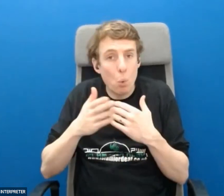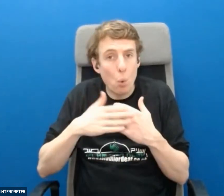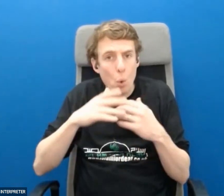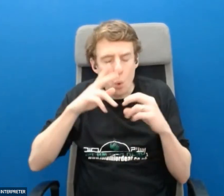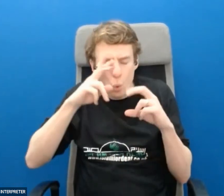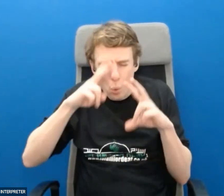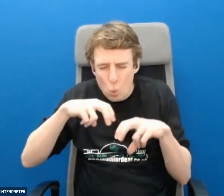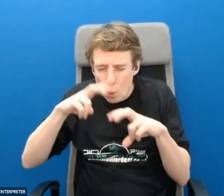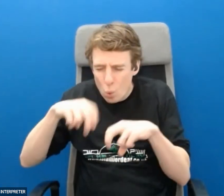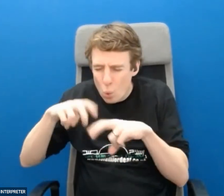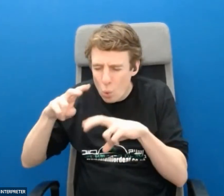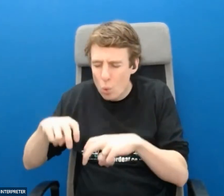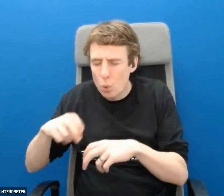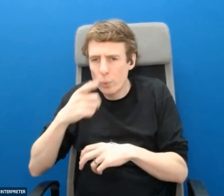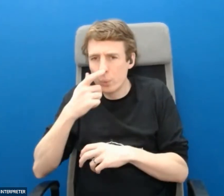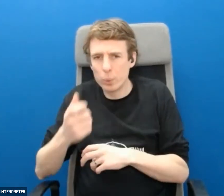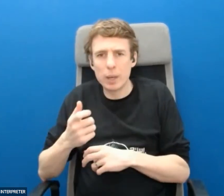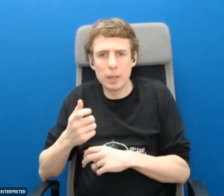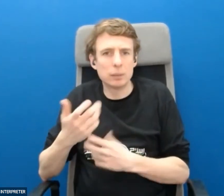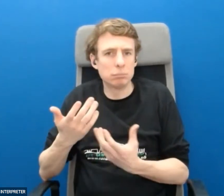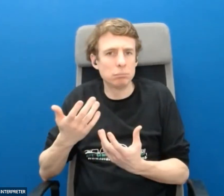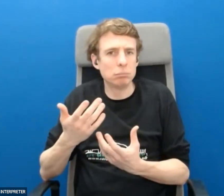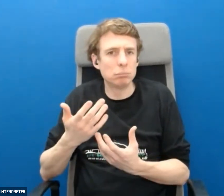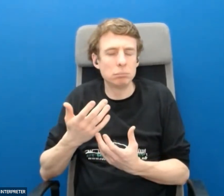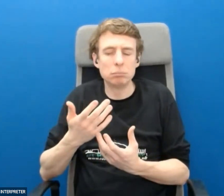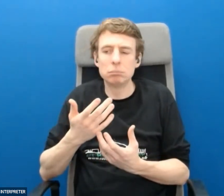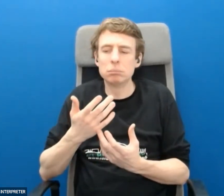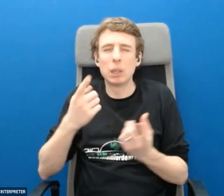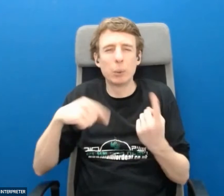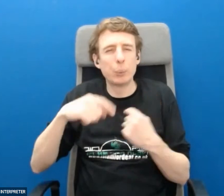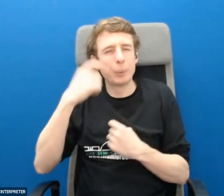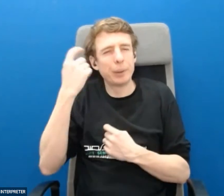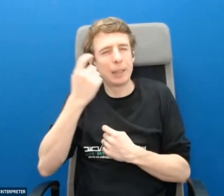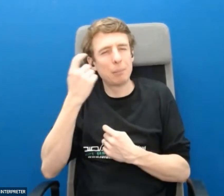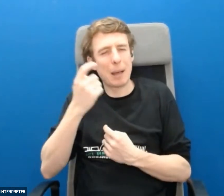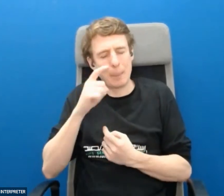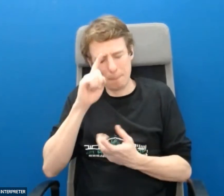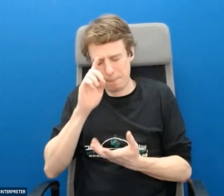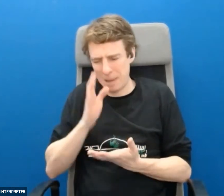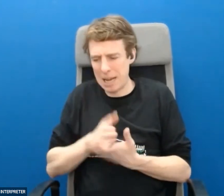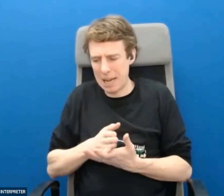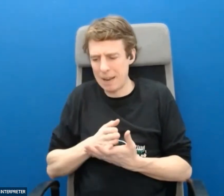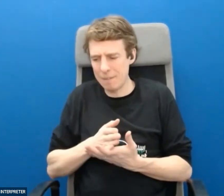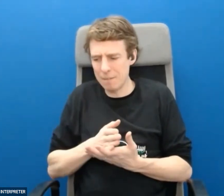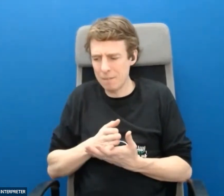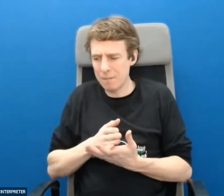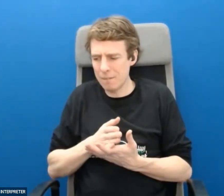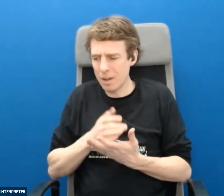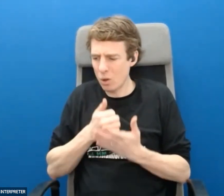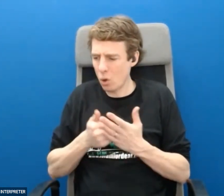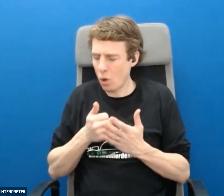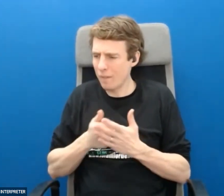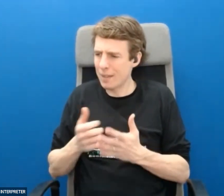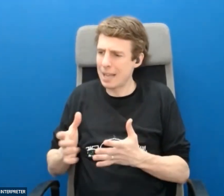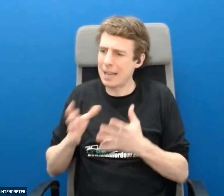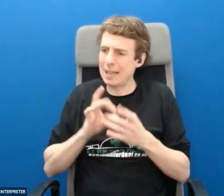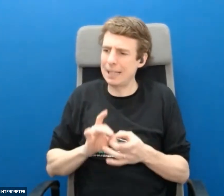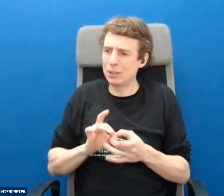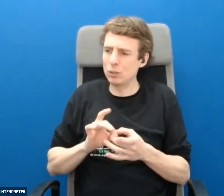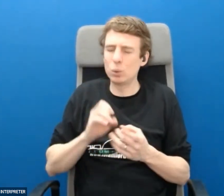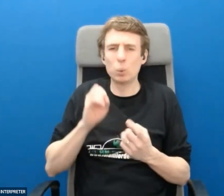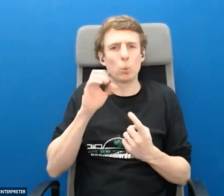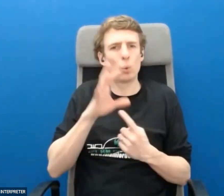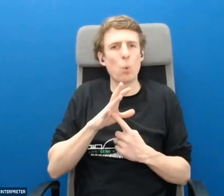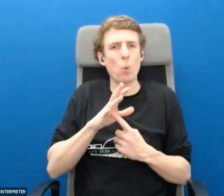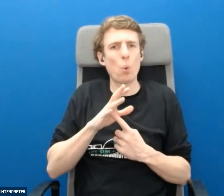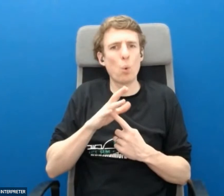those matters of belief are often connected to these core principles that we're taking. And the core principles that we've